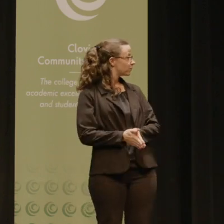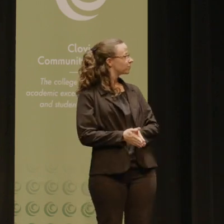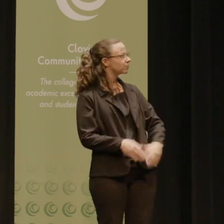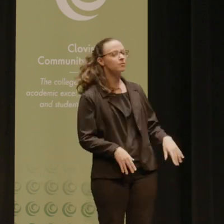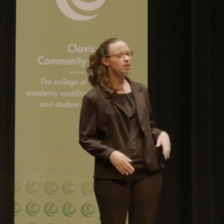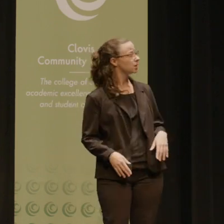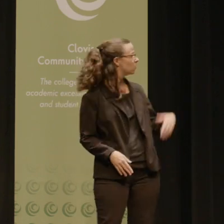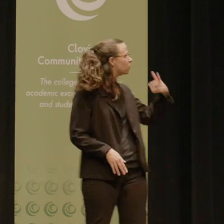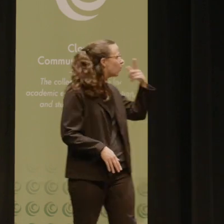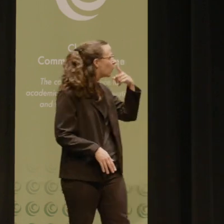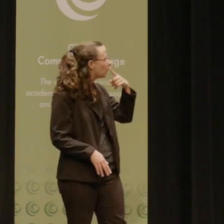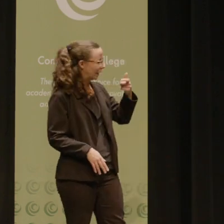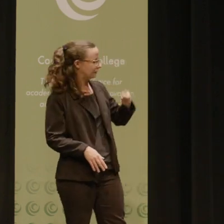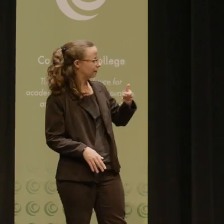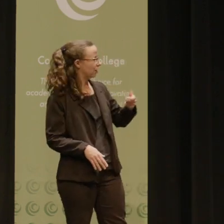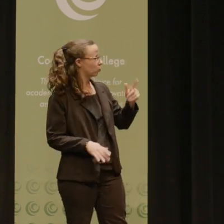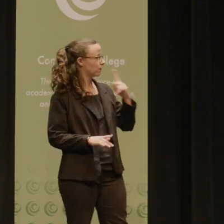Hey, Don, can you hand me the clicker?